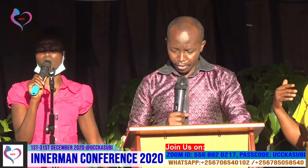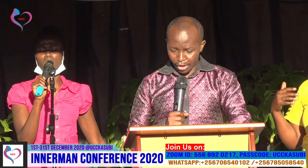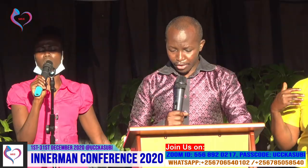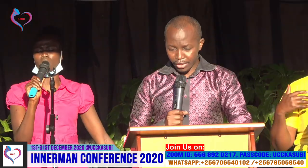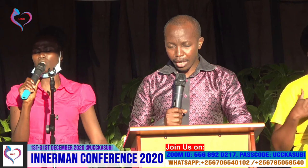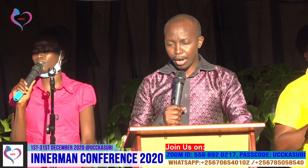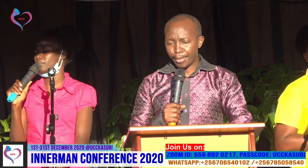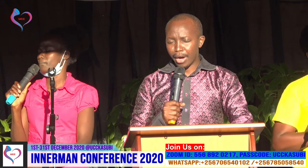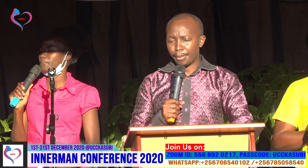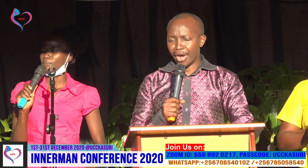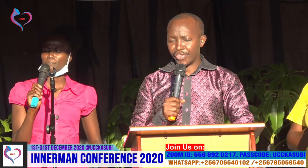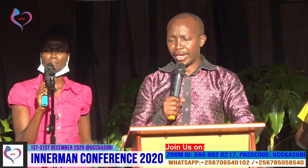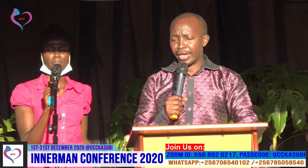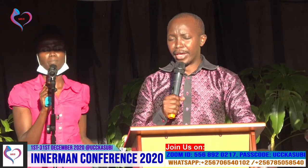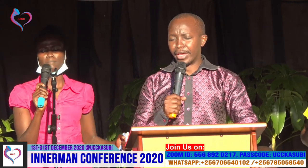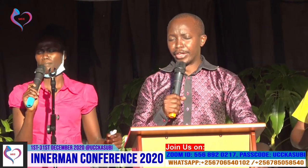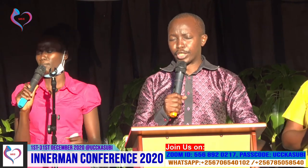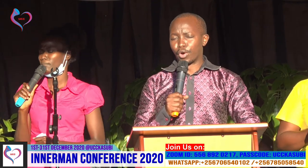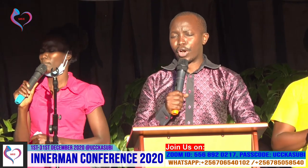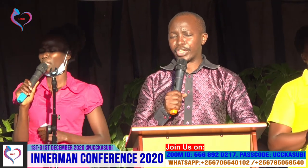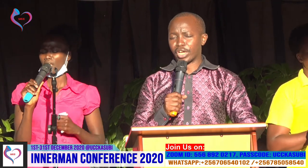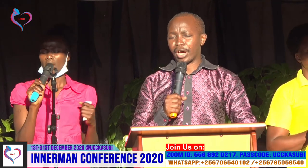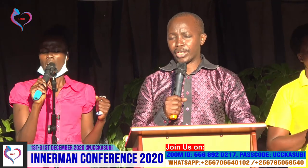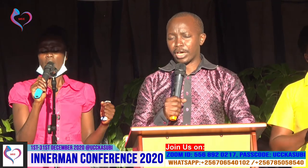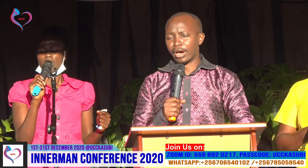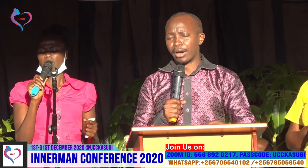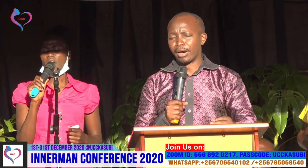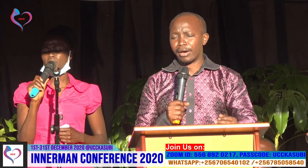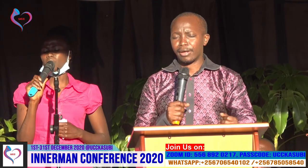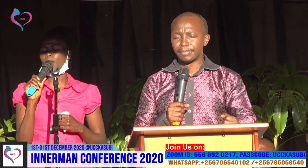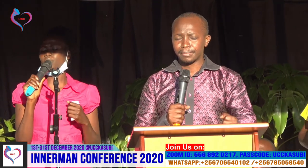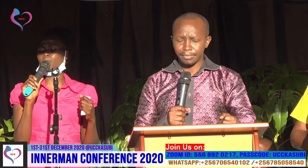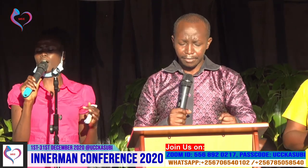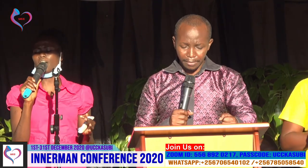woli, yamba manye nti woli. Yamba